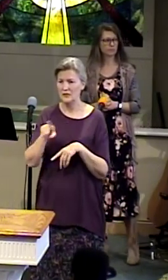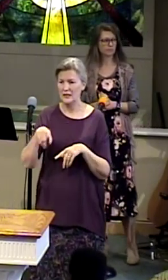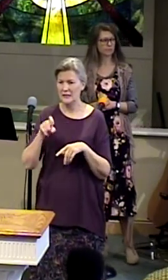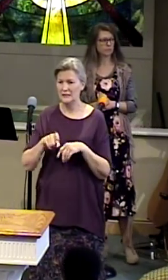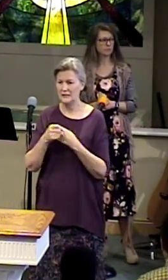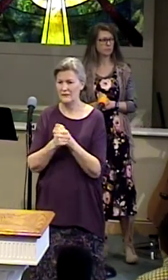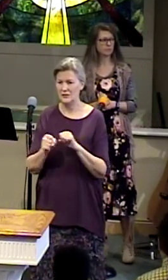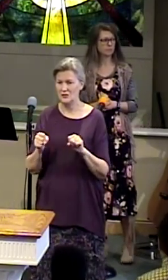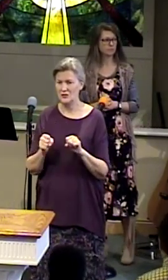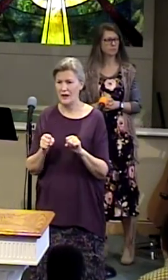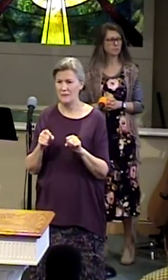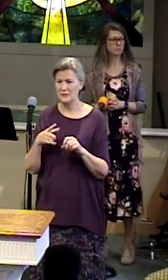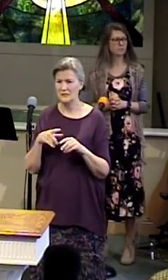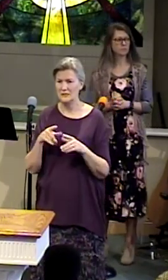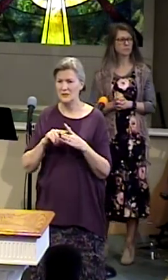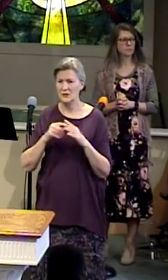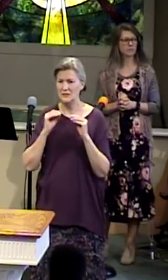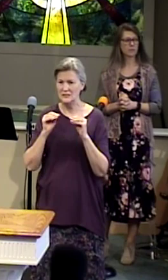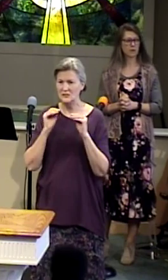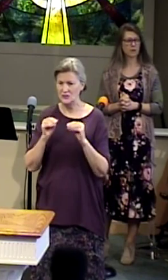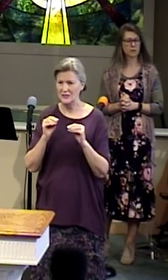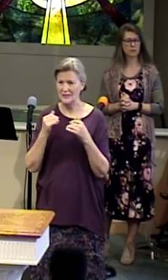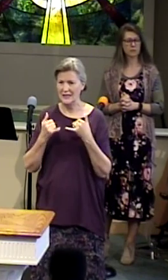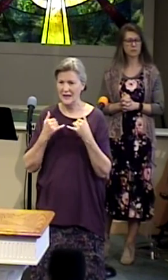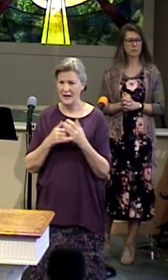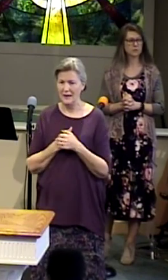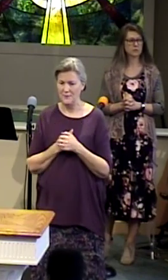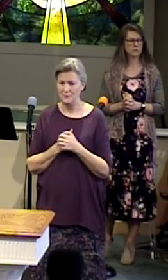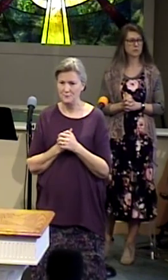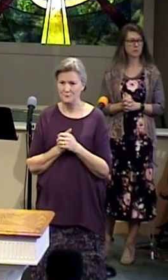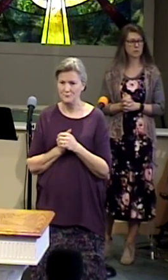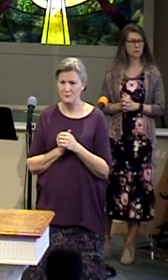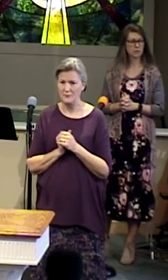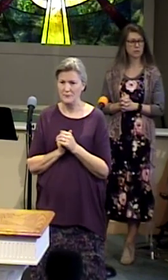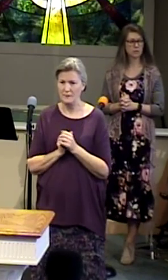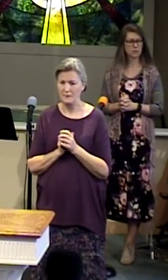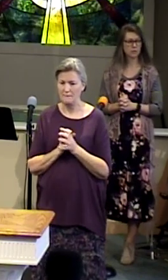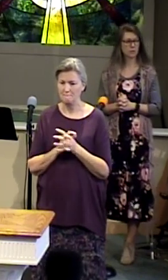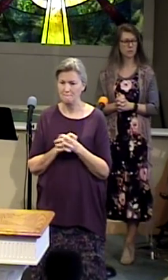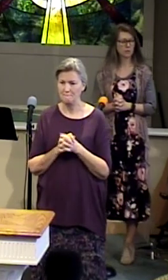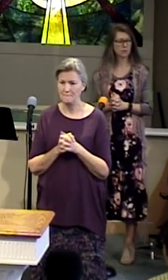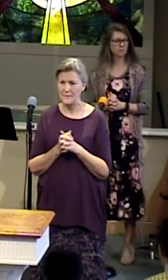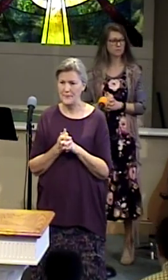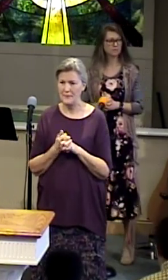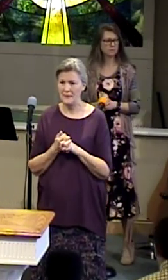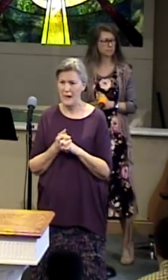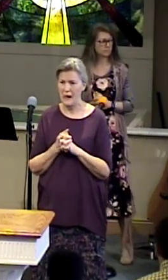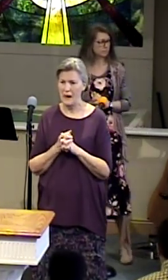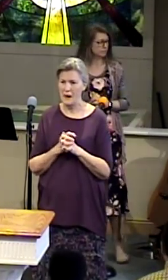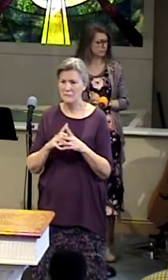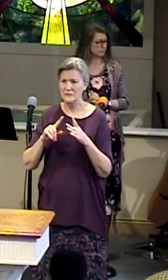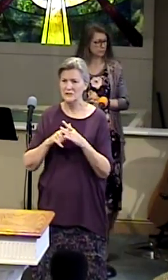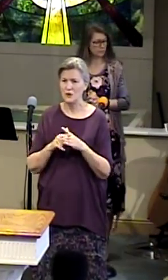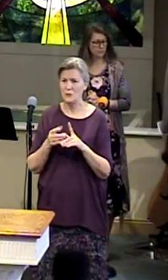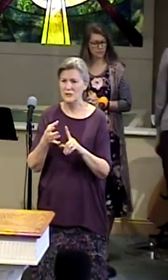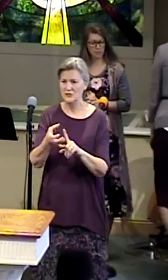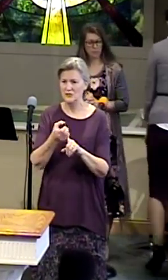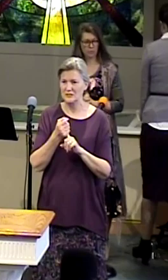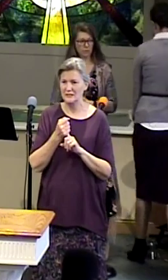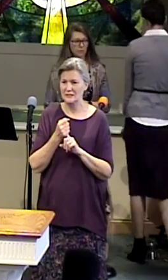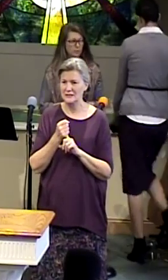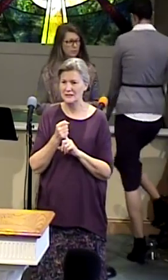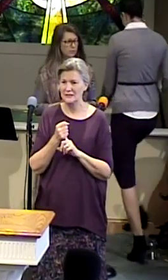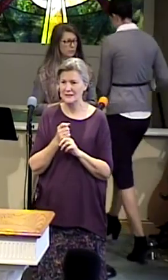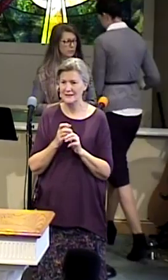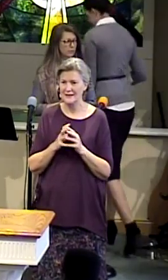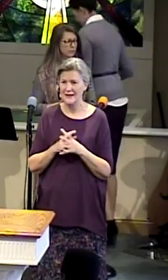making disciples. I'm going to start today. I'm going to take someone out to lunch and start reaching into their lives to